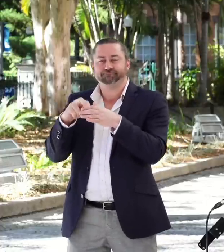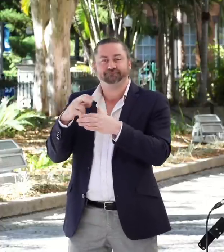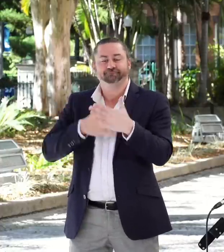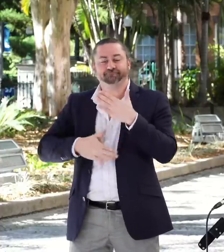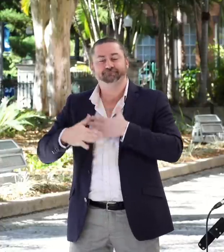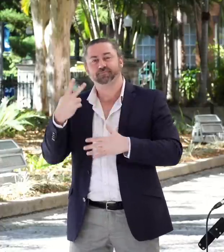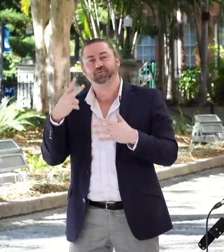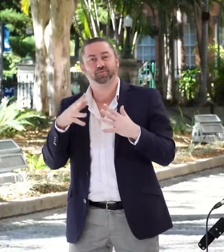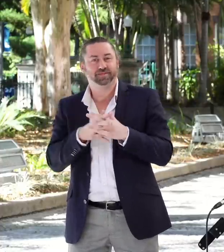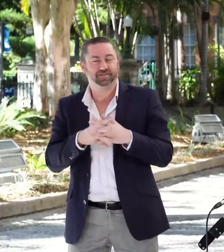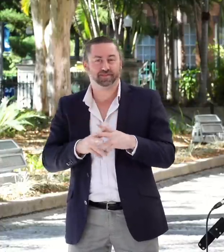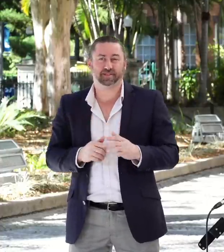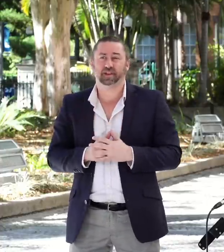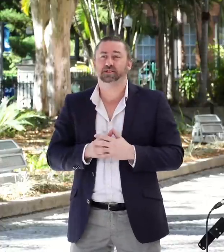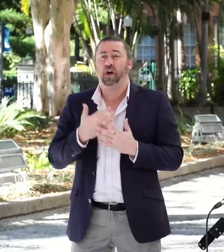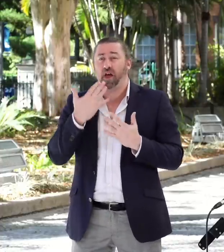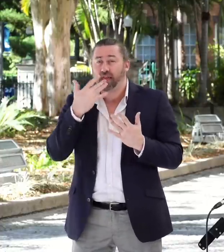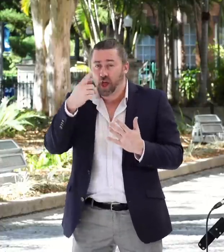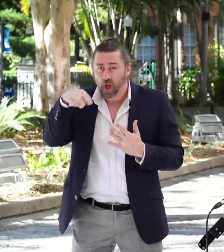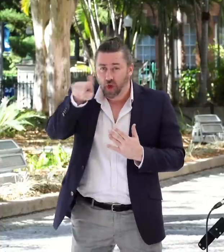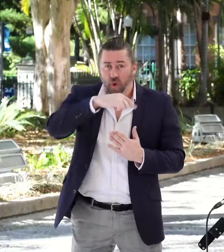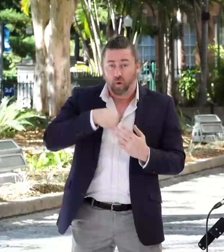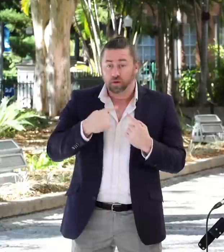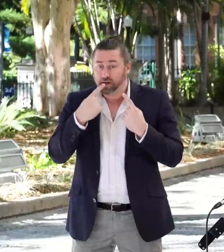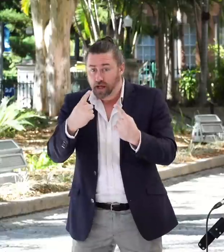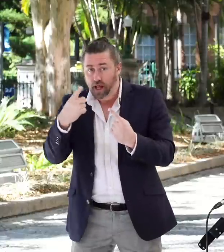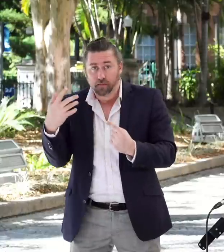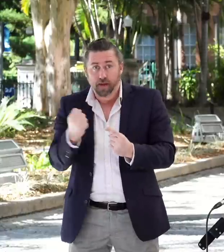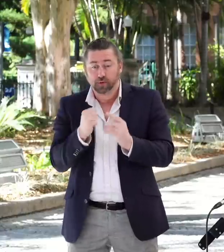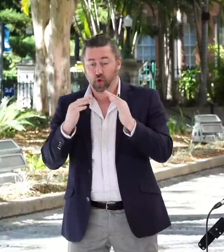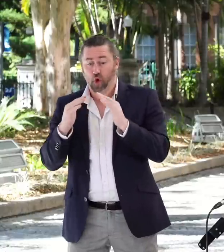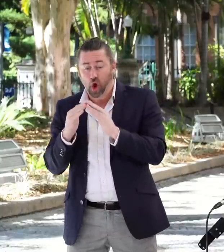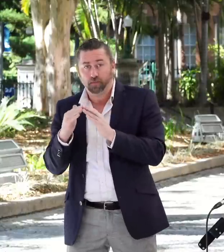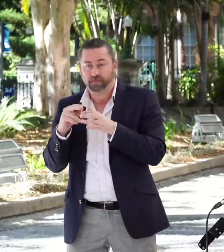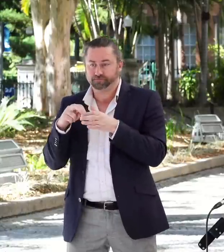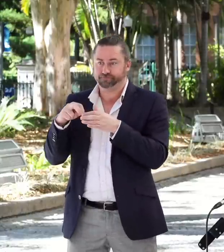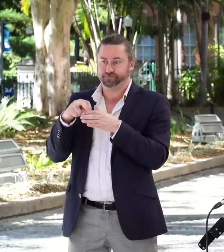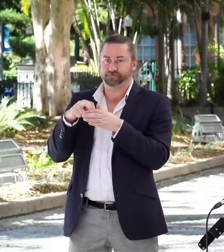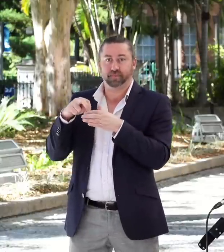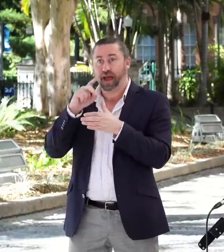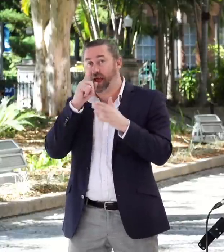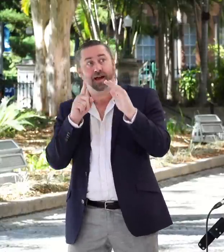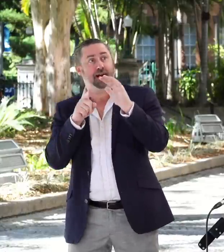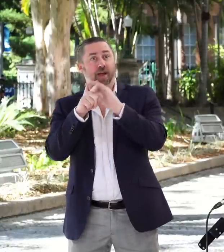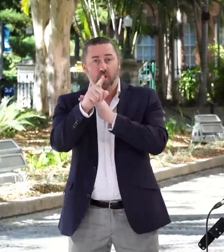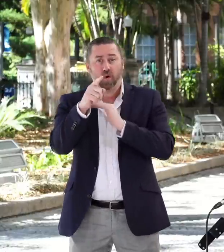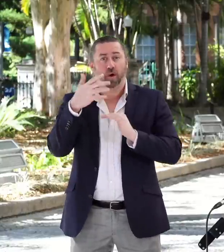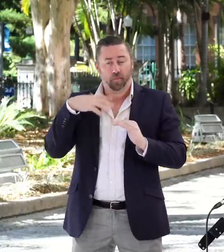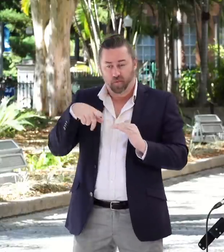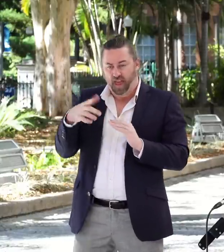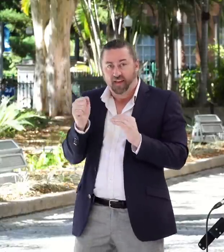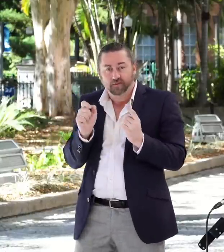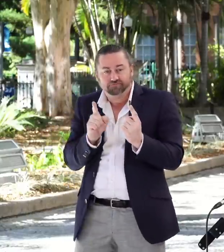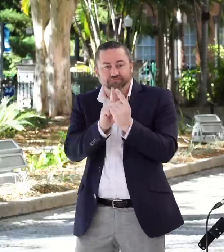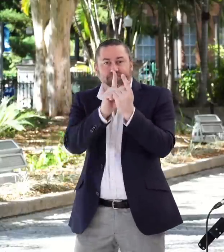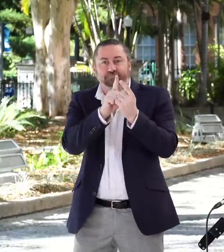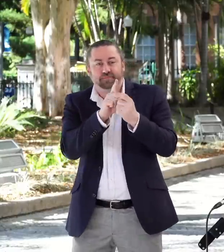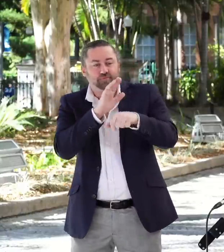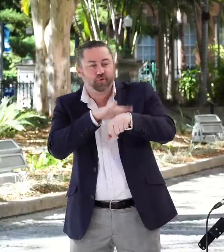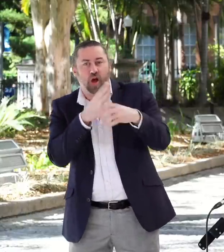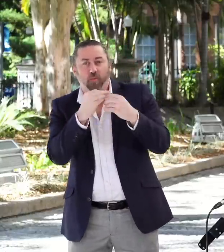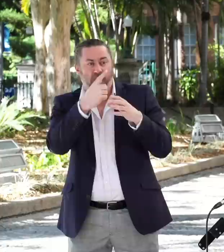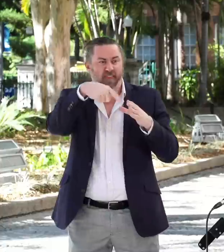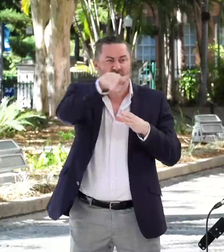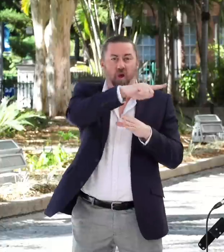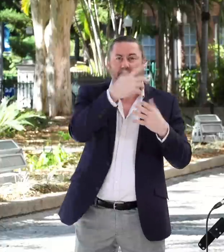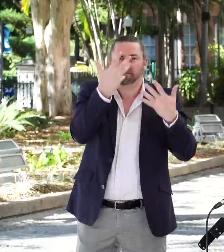people who are complying with their directives to isolate themselves at home because they are close contacts. I remind them if they need any